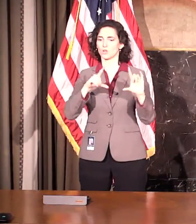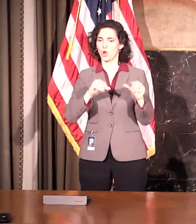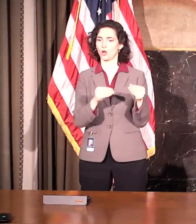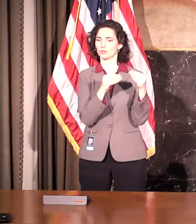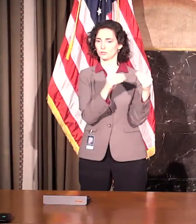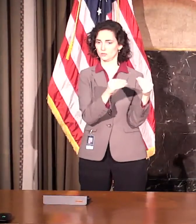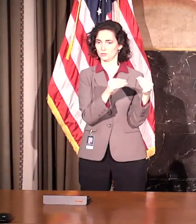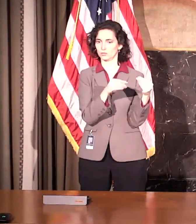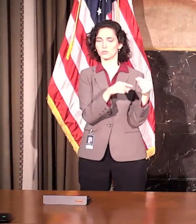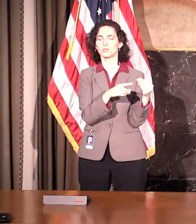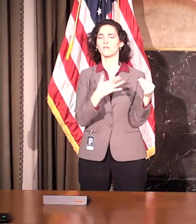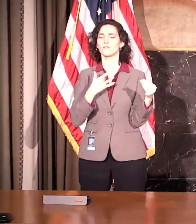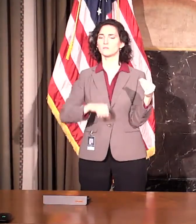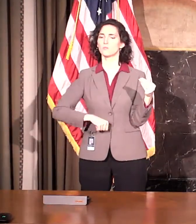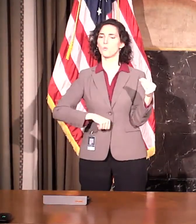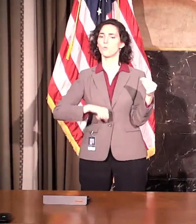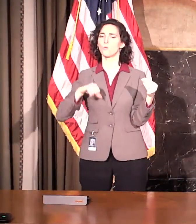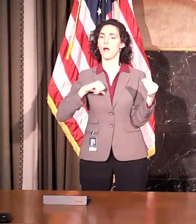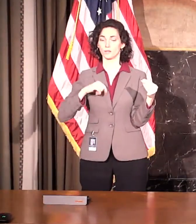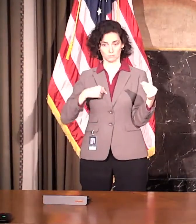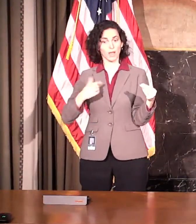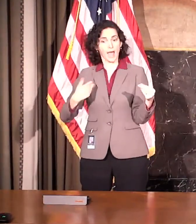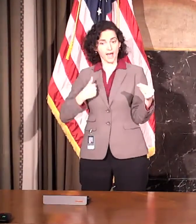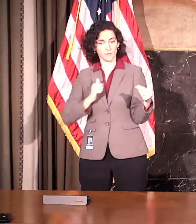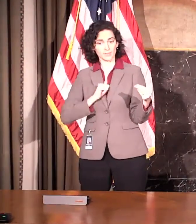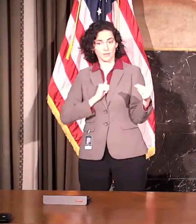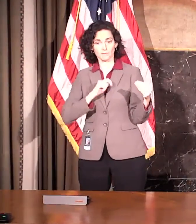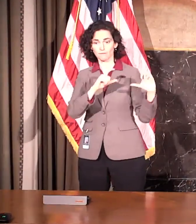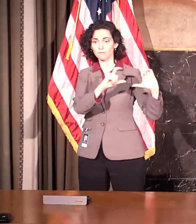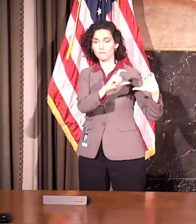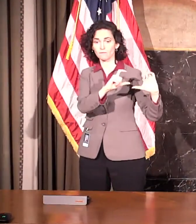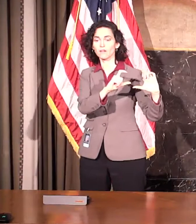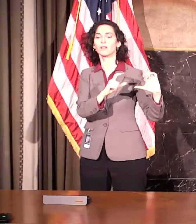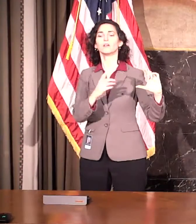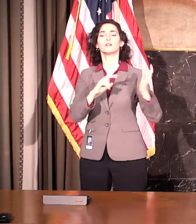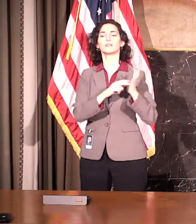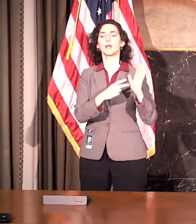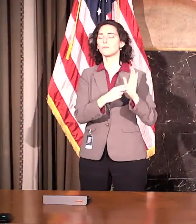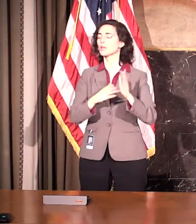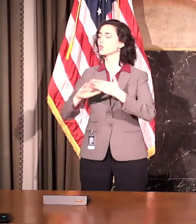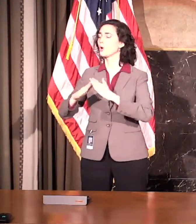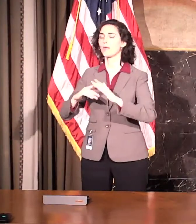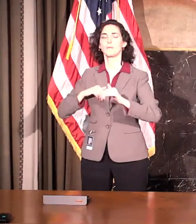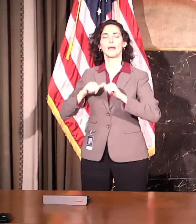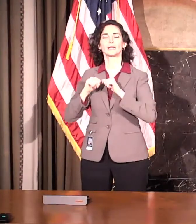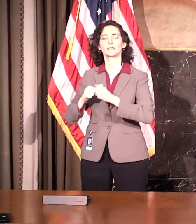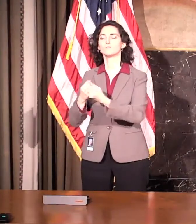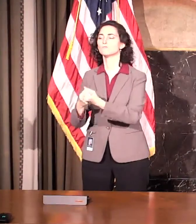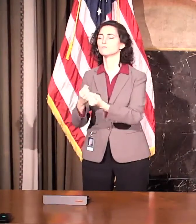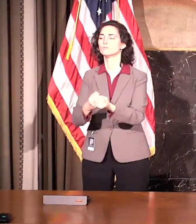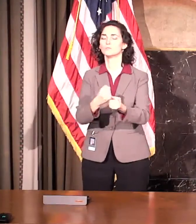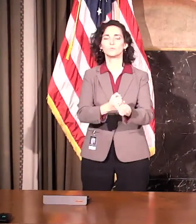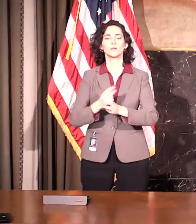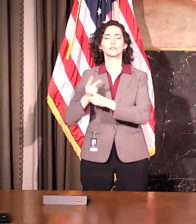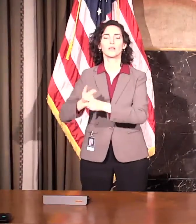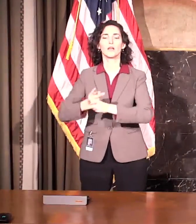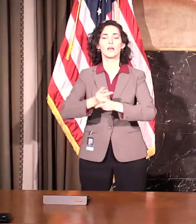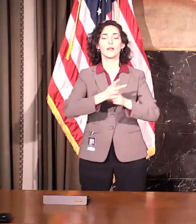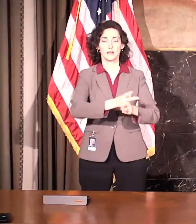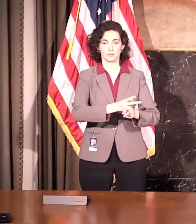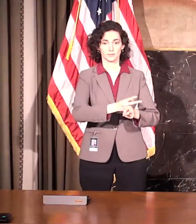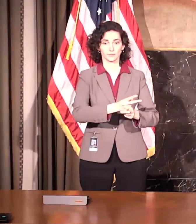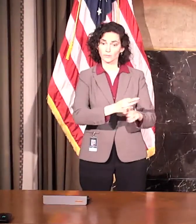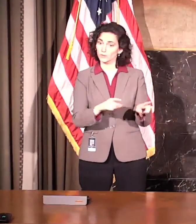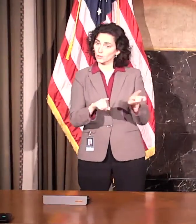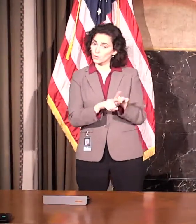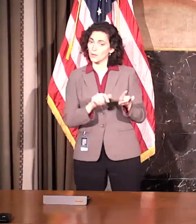are a card of pride that we are continuing to take care of our community. But I've also seen firsthand and